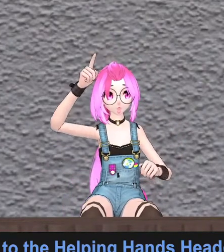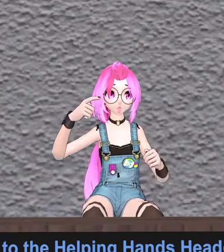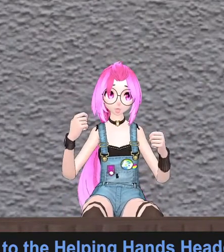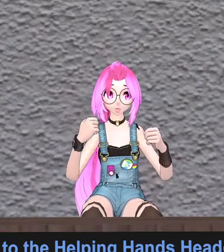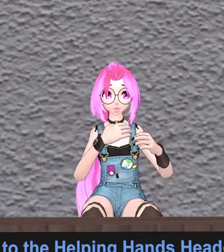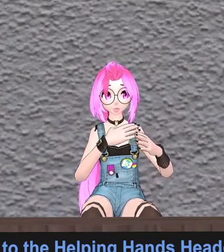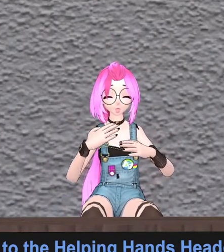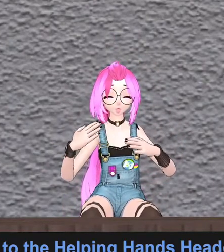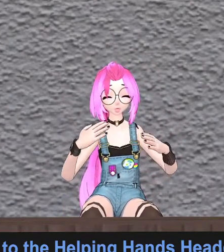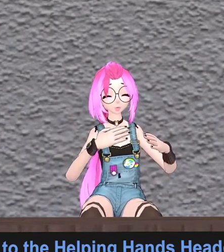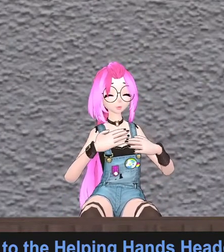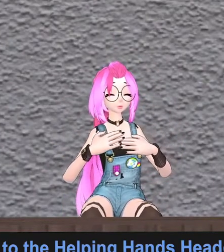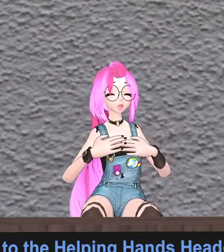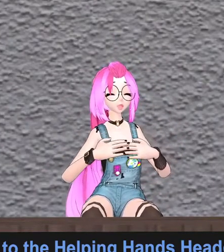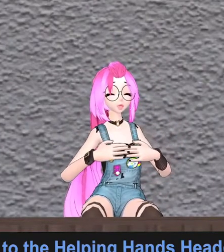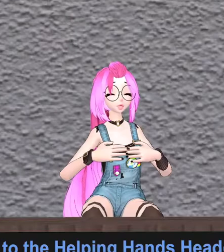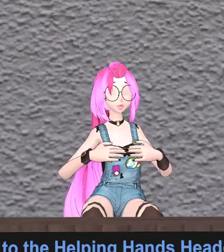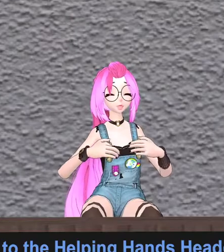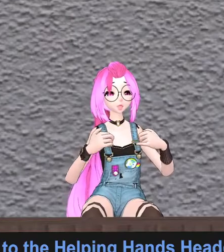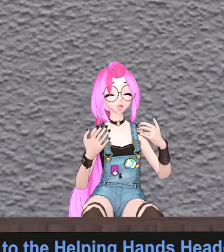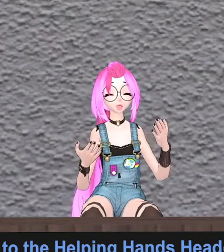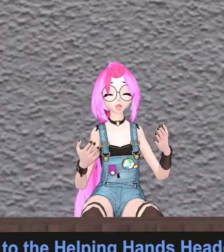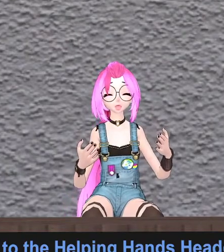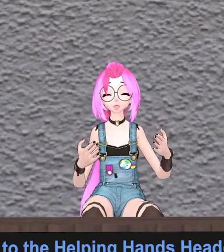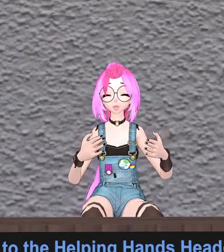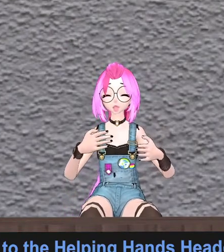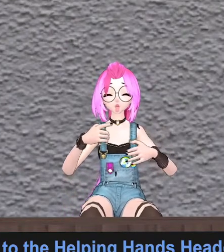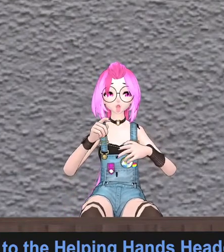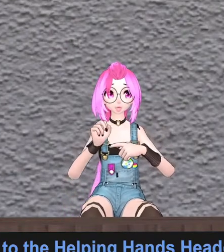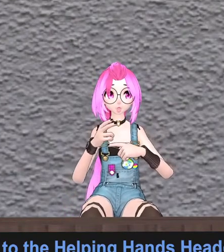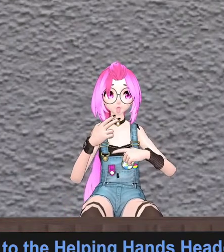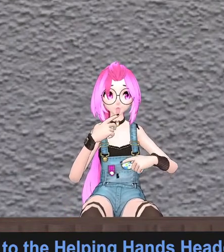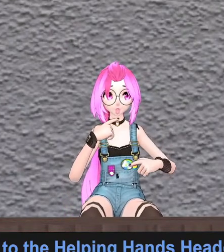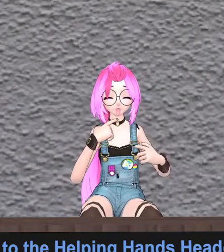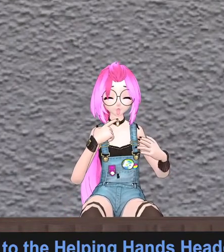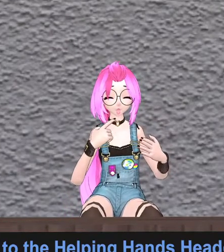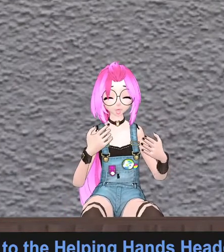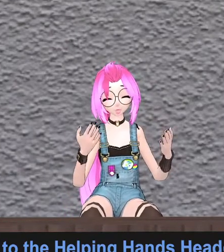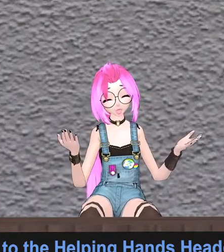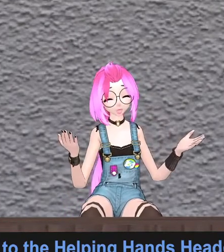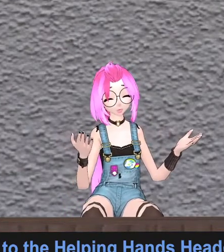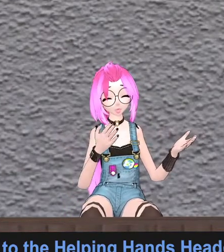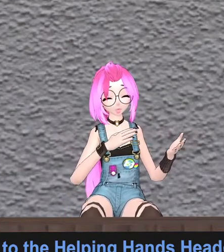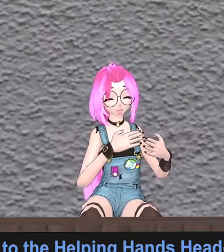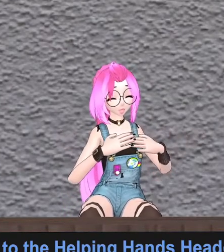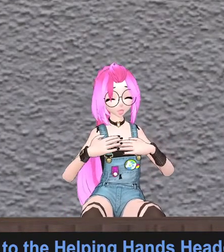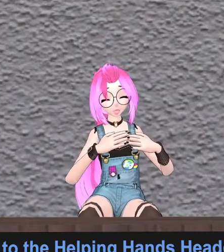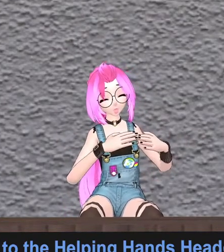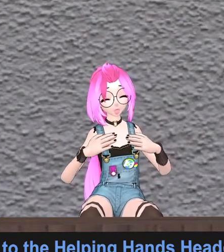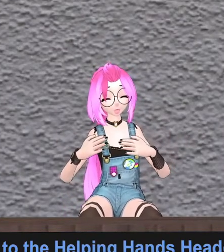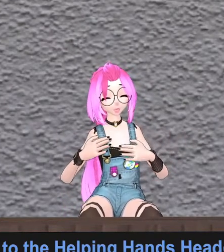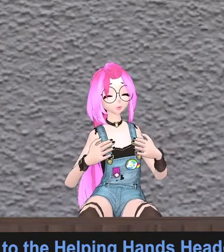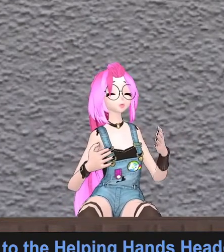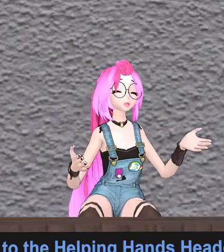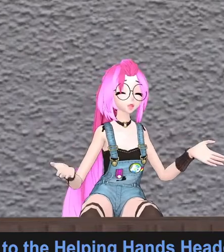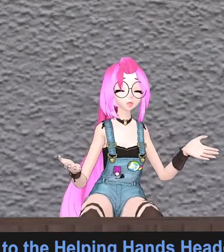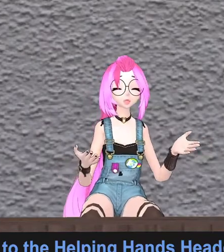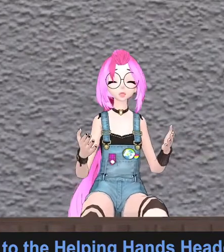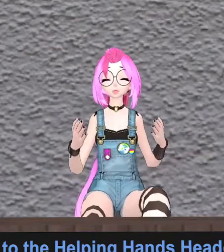Germans would wear in war. And so a lot of German people were like, dude, we're not all about war.